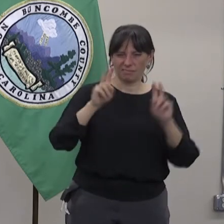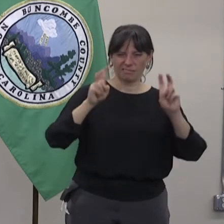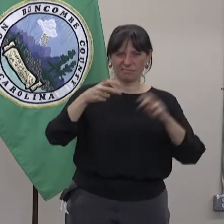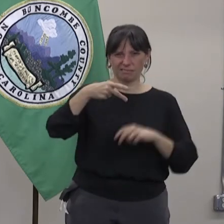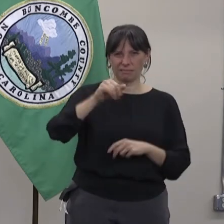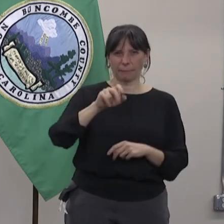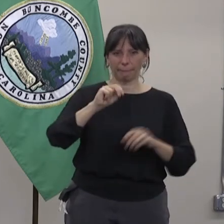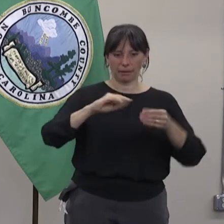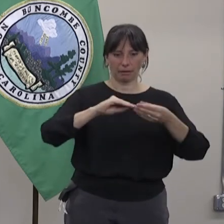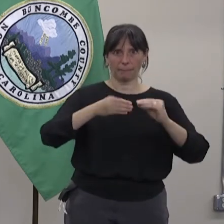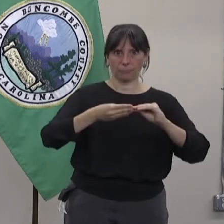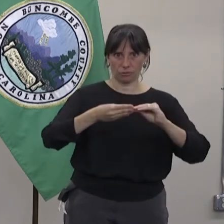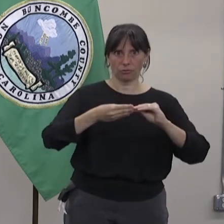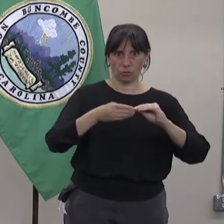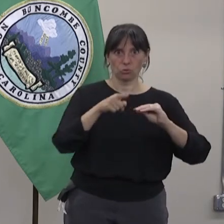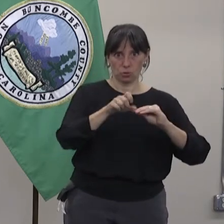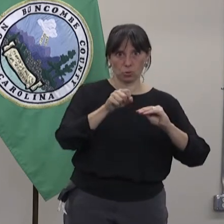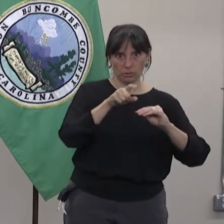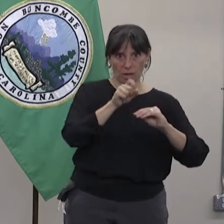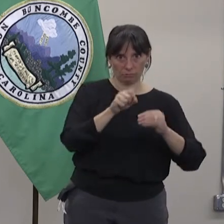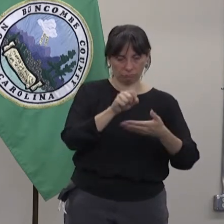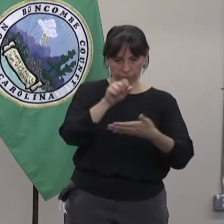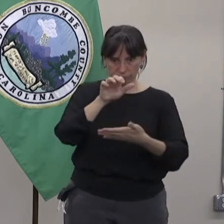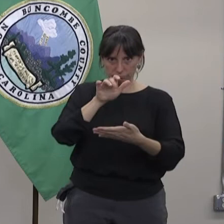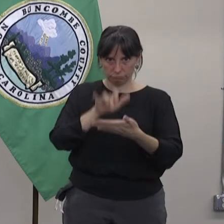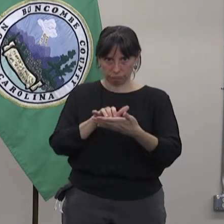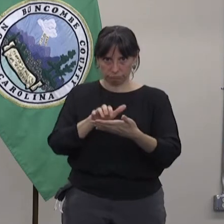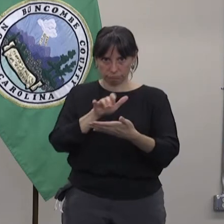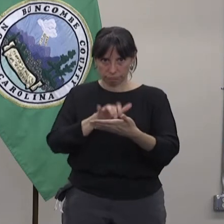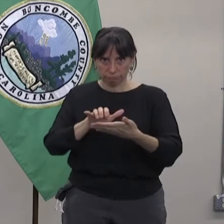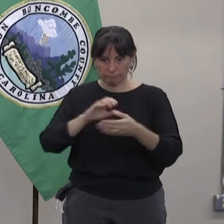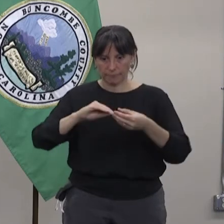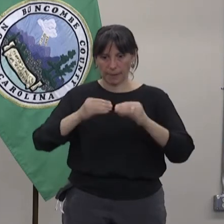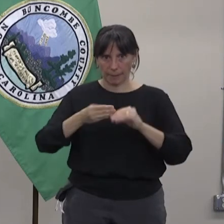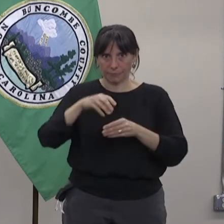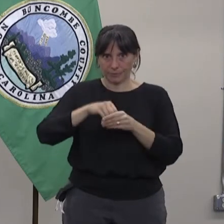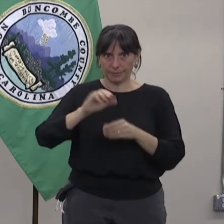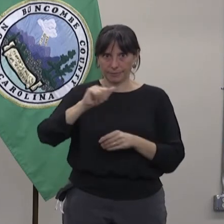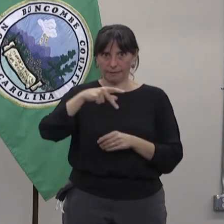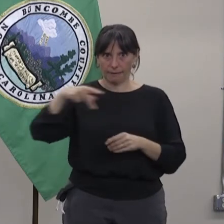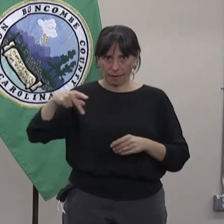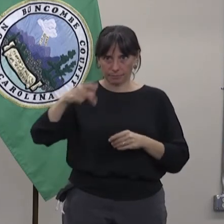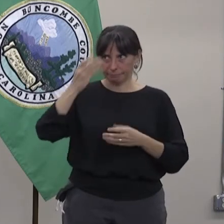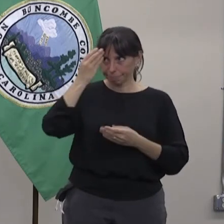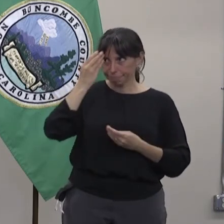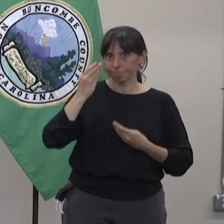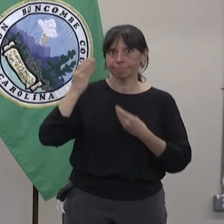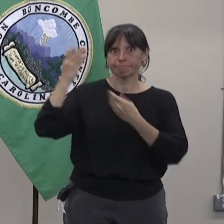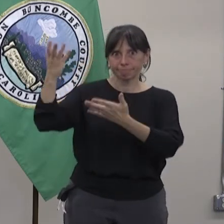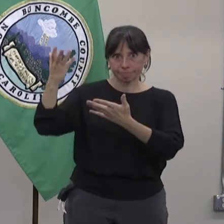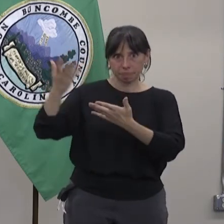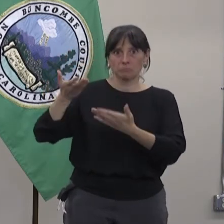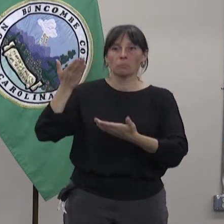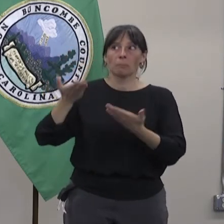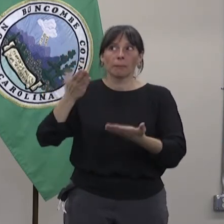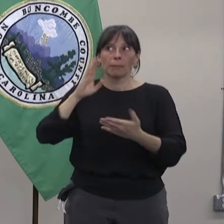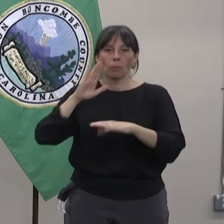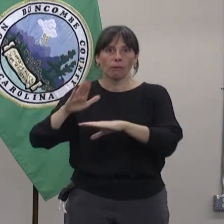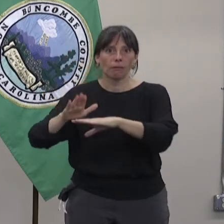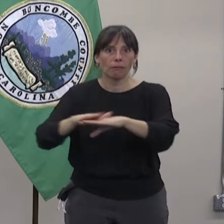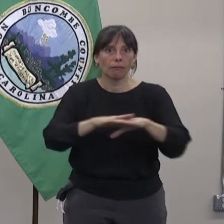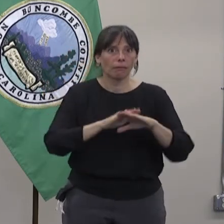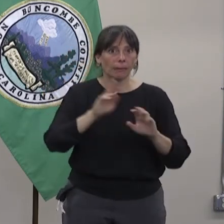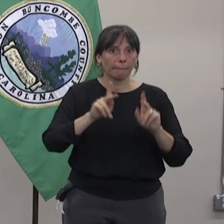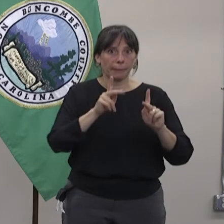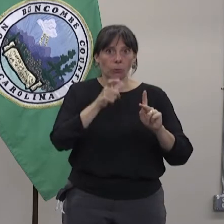voluntary and anonymous reporting notifies others who have downloaded the app and were in close contact with you that they may have